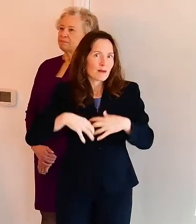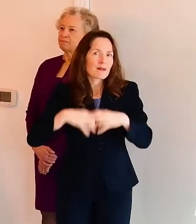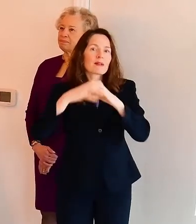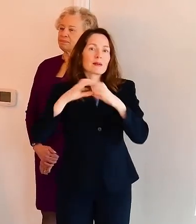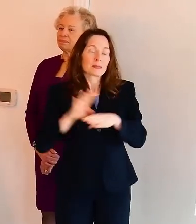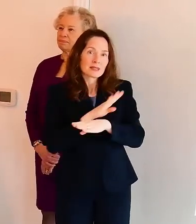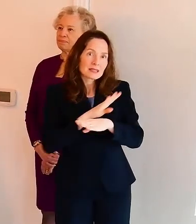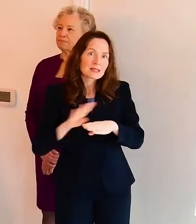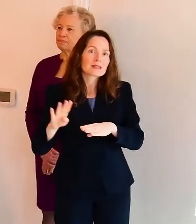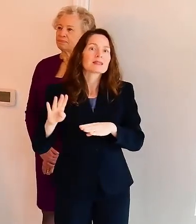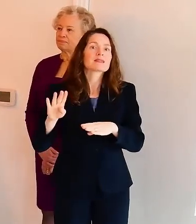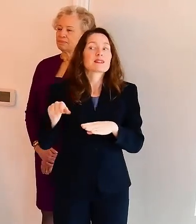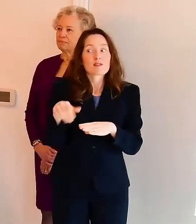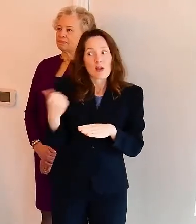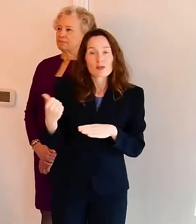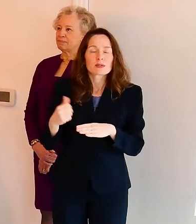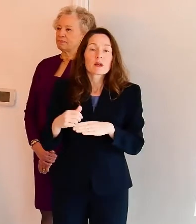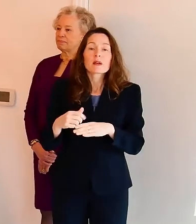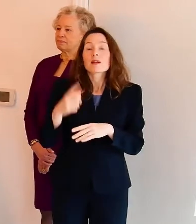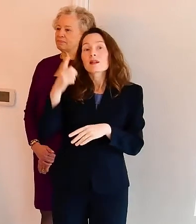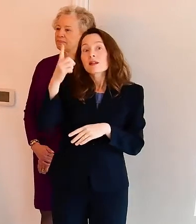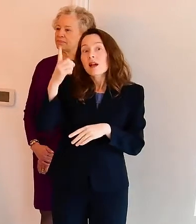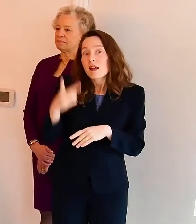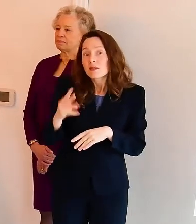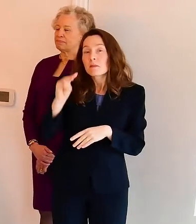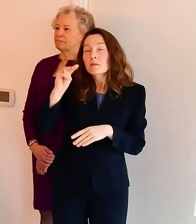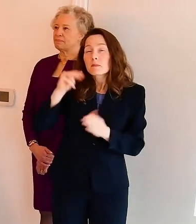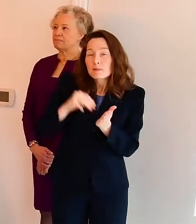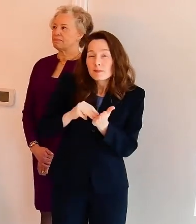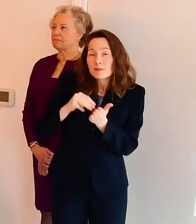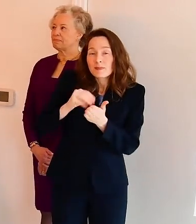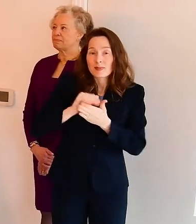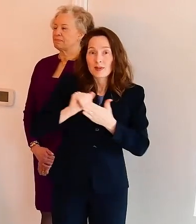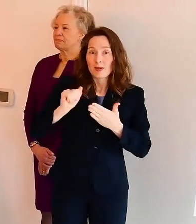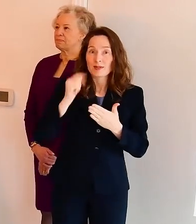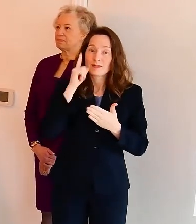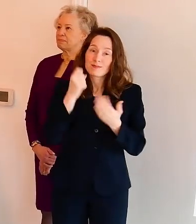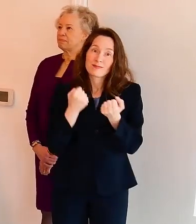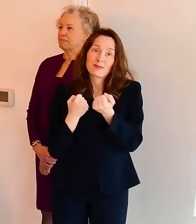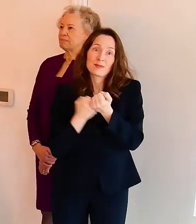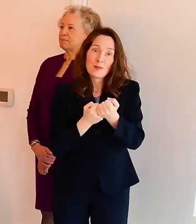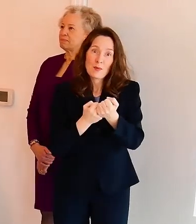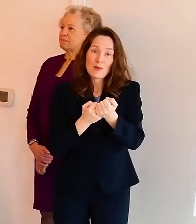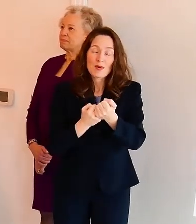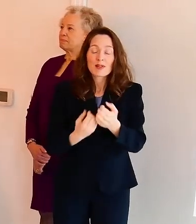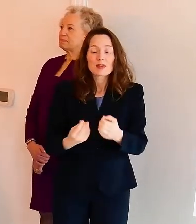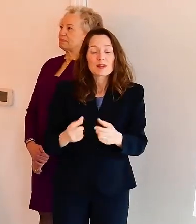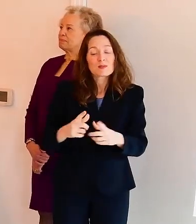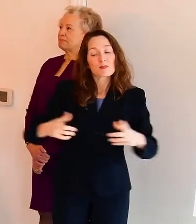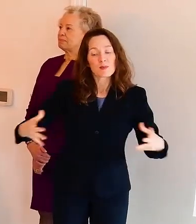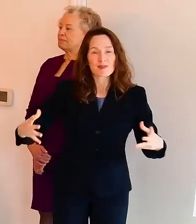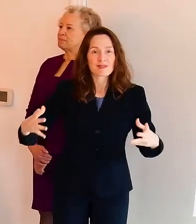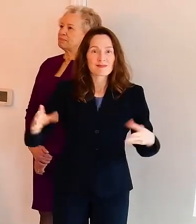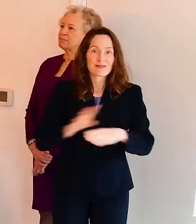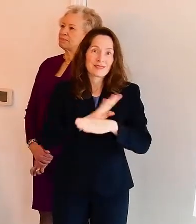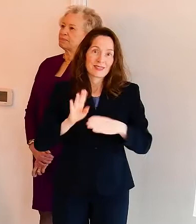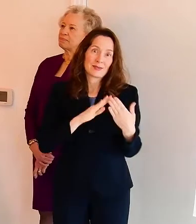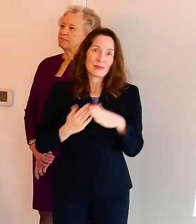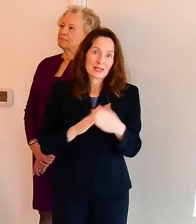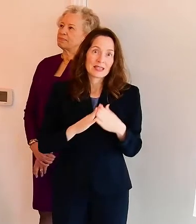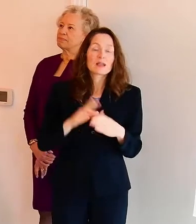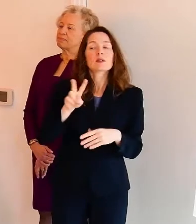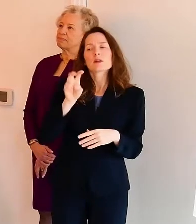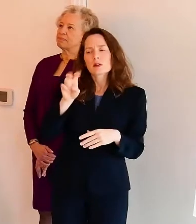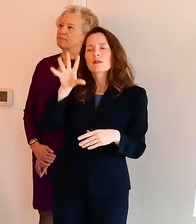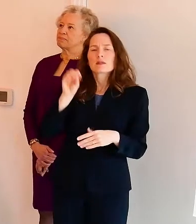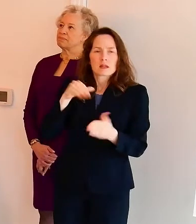$500,000 in grant funding to support the business community. With $250,000 in county